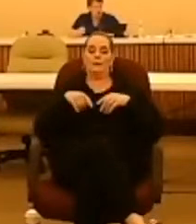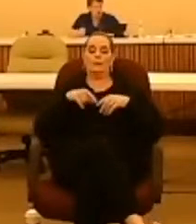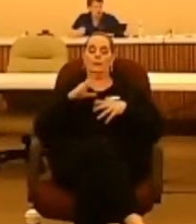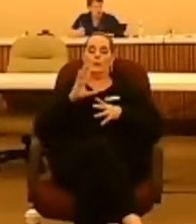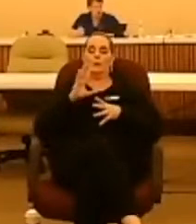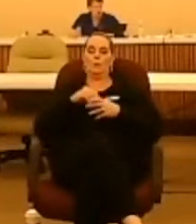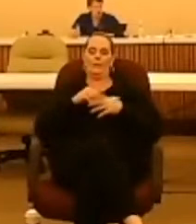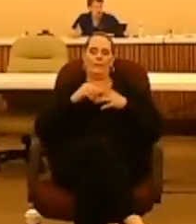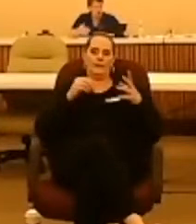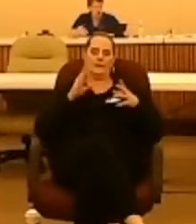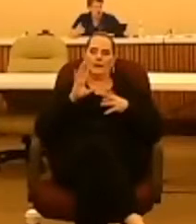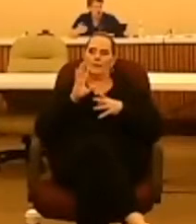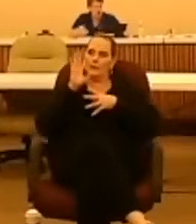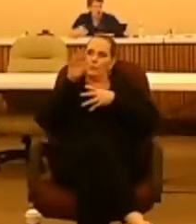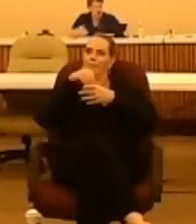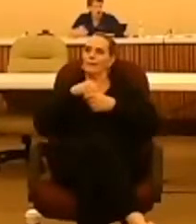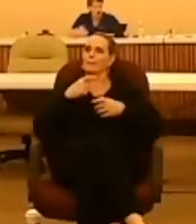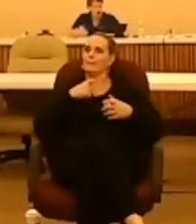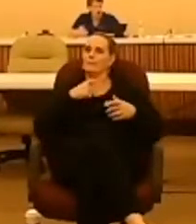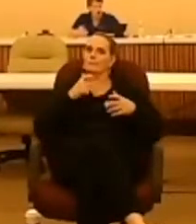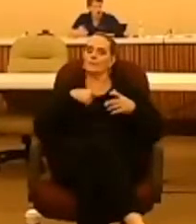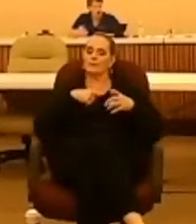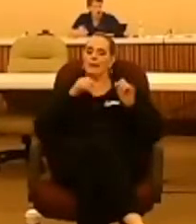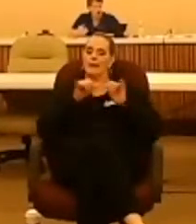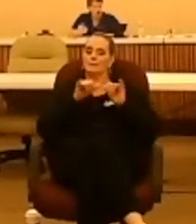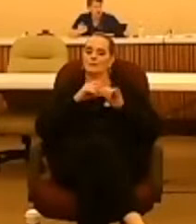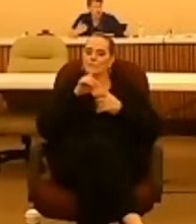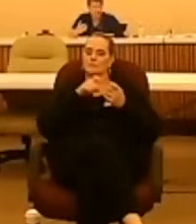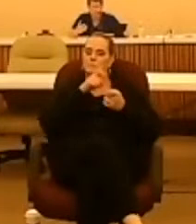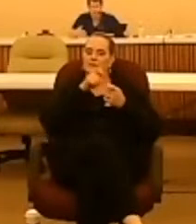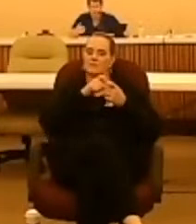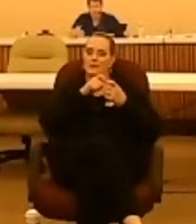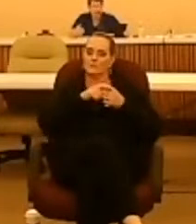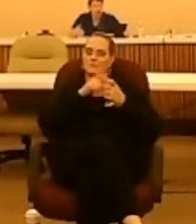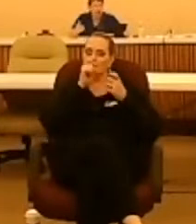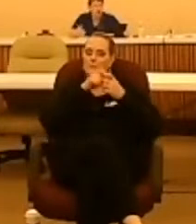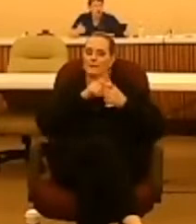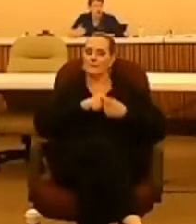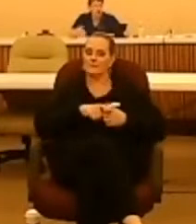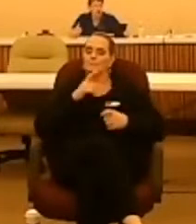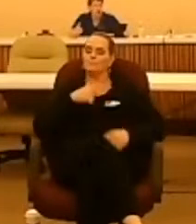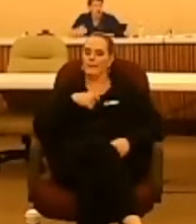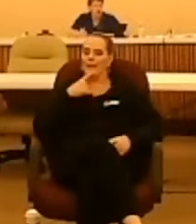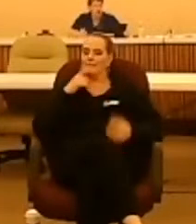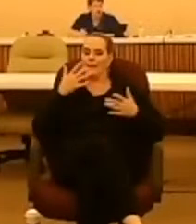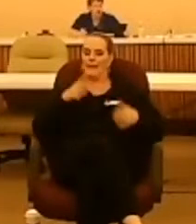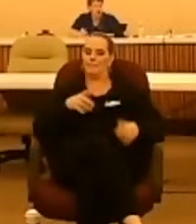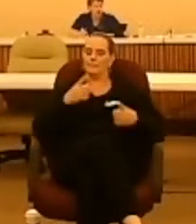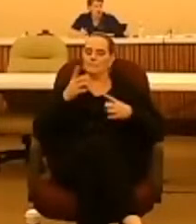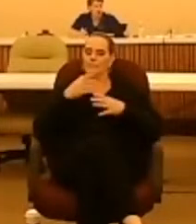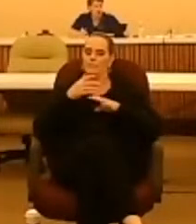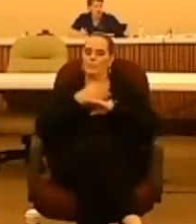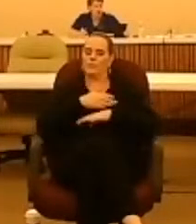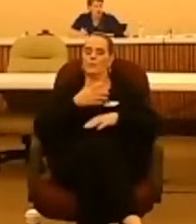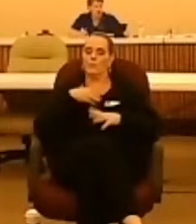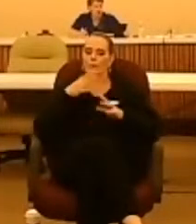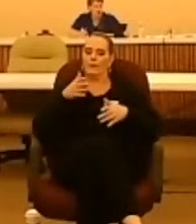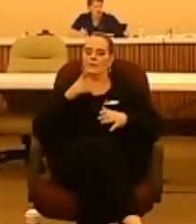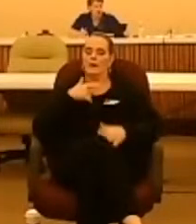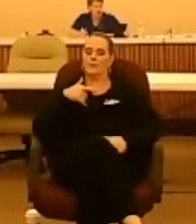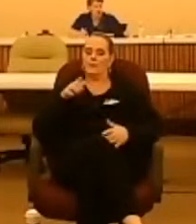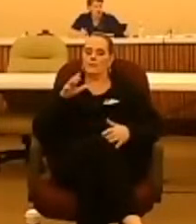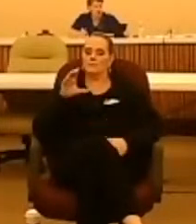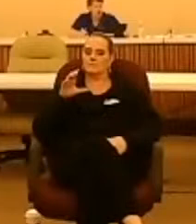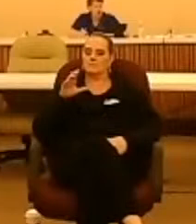within in accordance with our engineering specifications, and that it actually has to be done before they'll get their C of O.